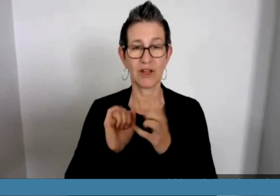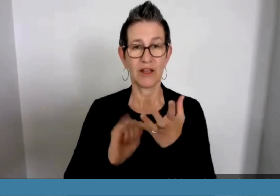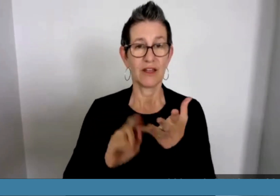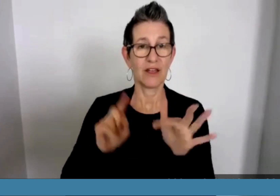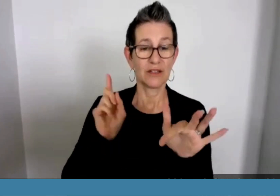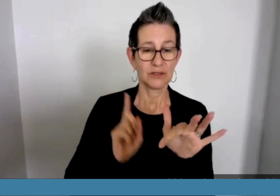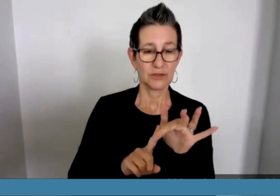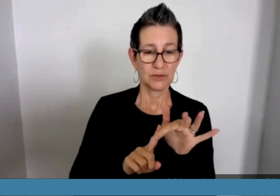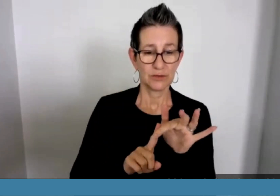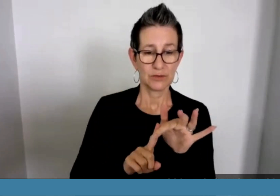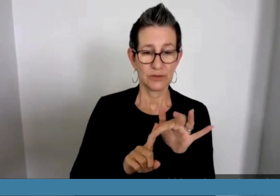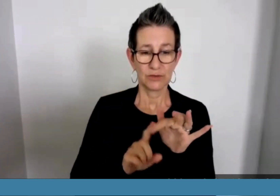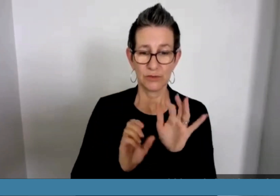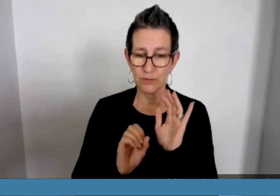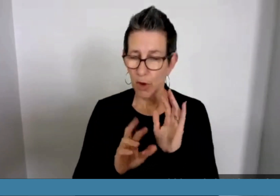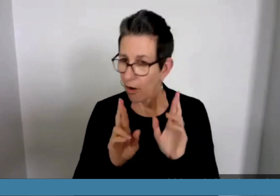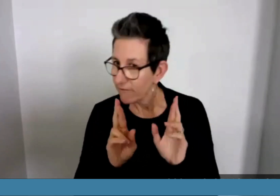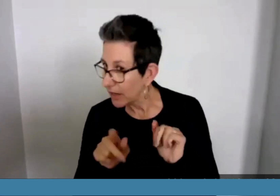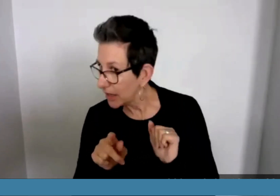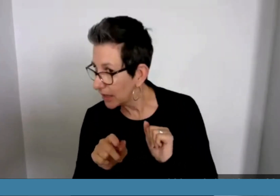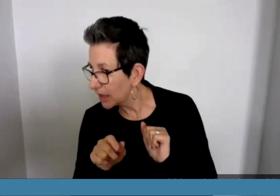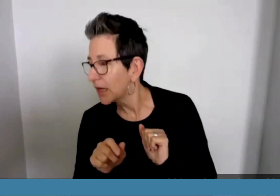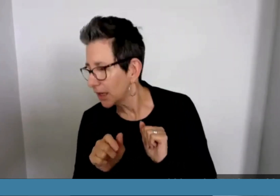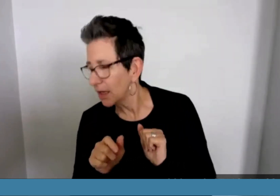dropped, hopefully, a quick